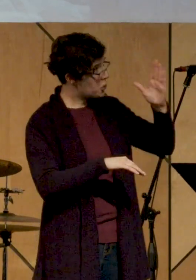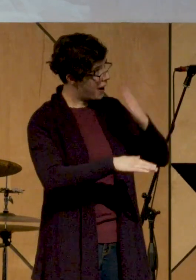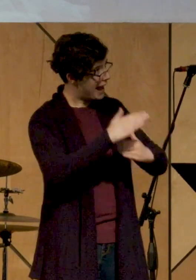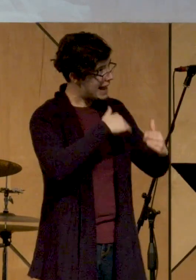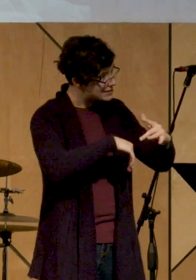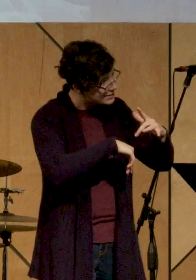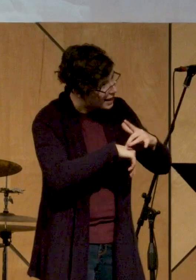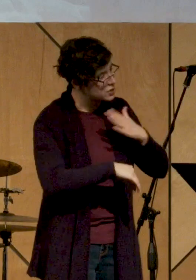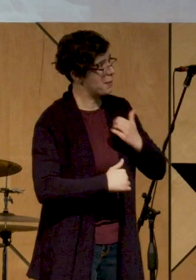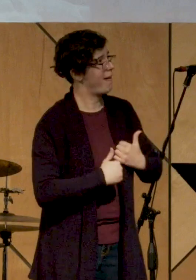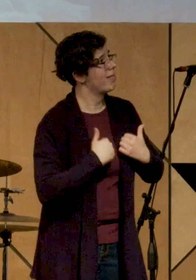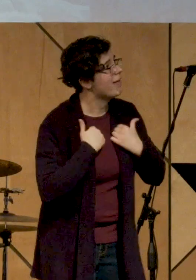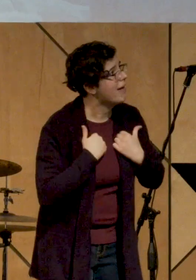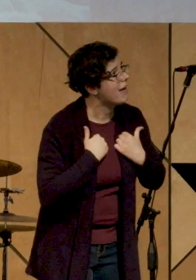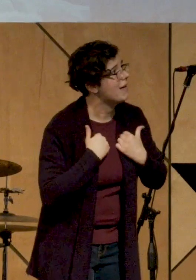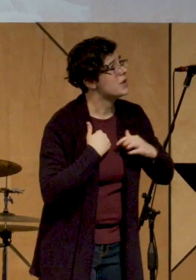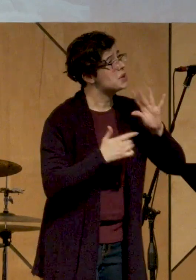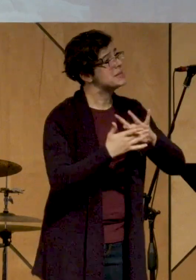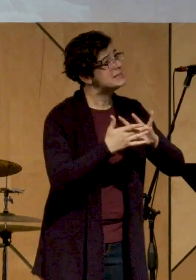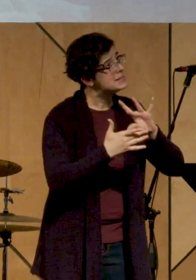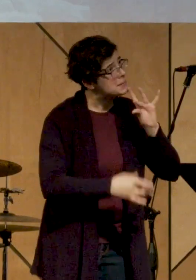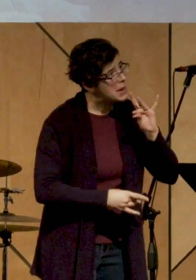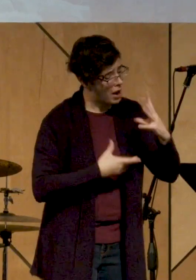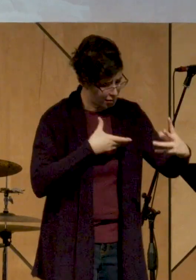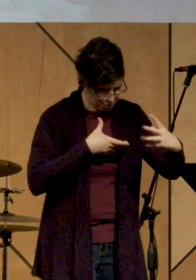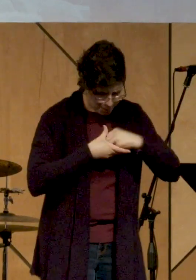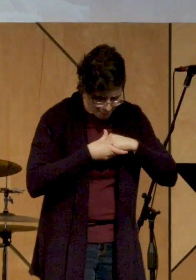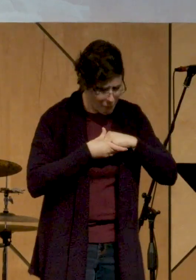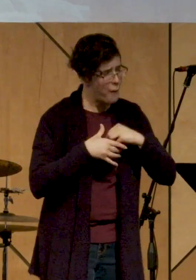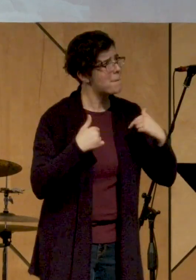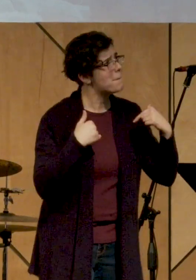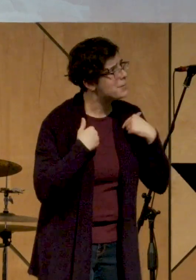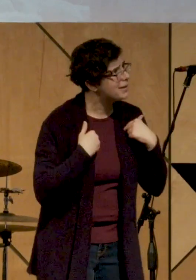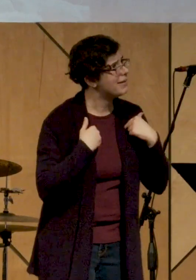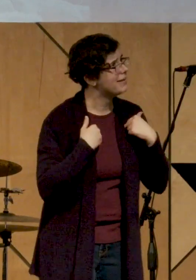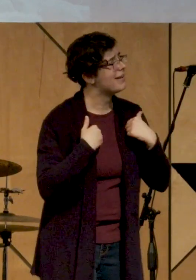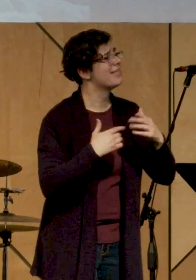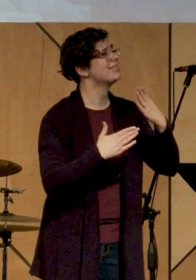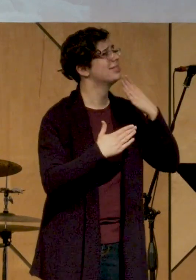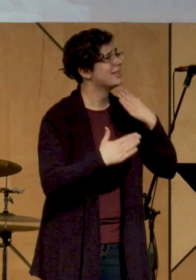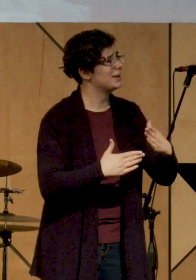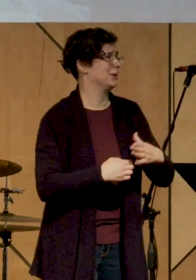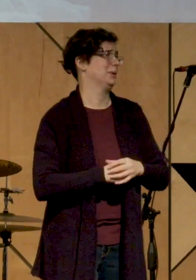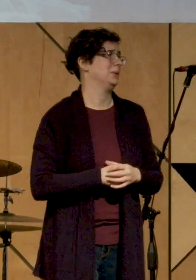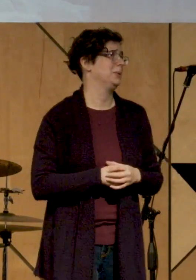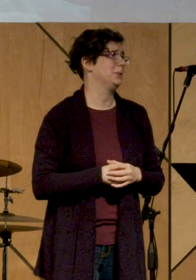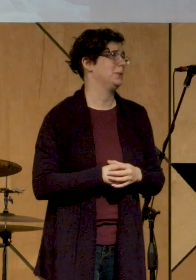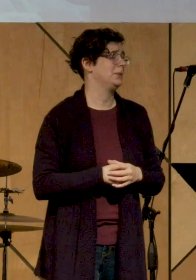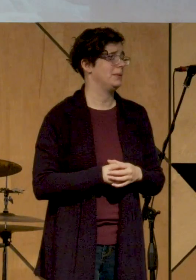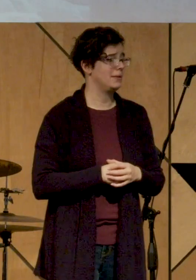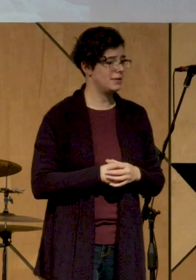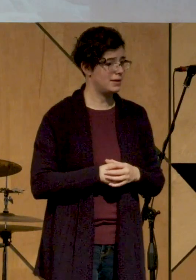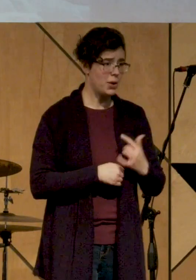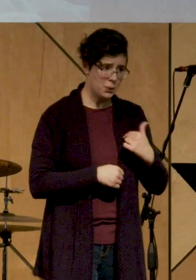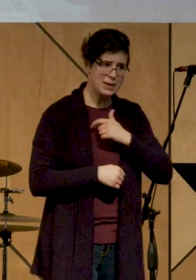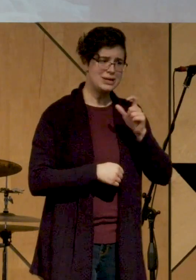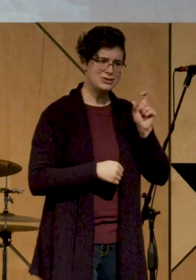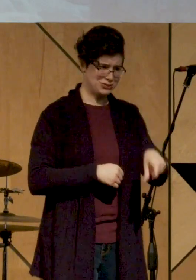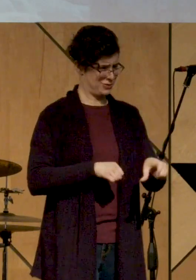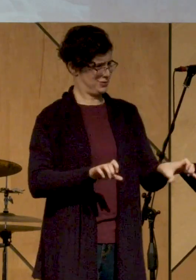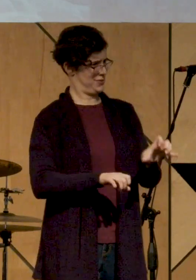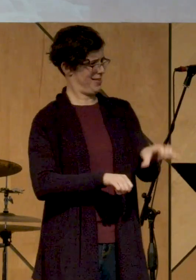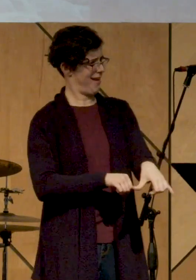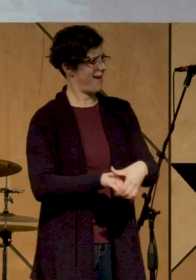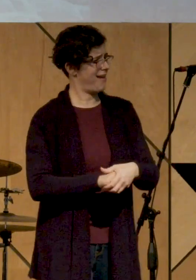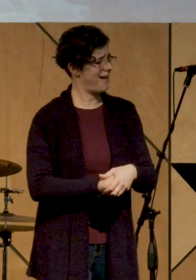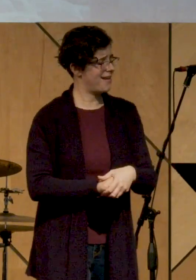in my life. Your spirit has taken up residence in me. Thank you. Let's be like that